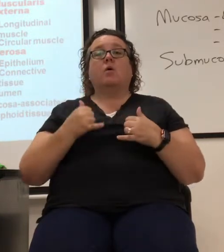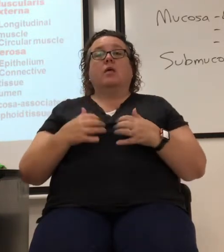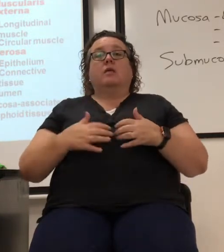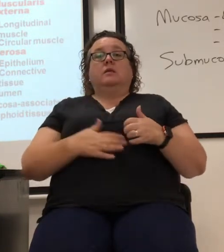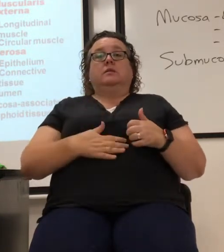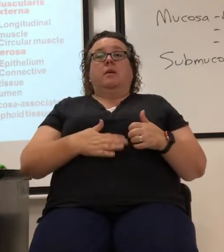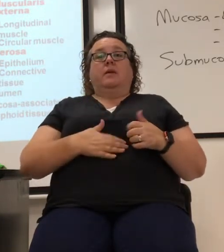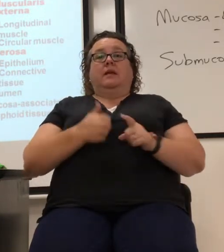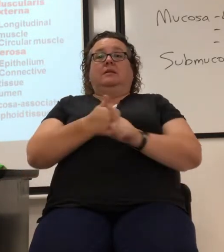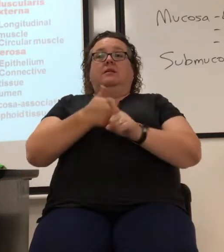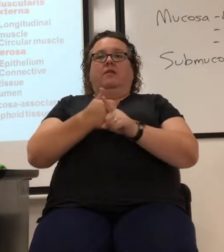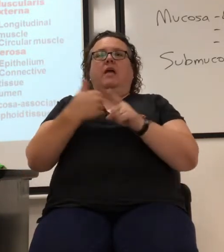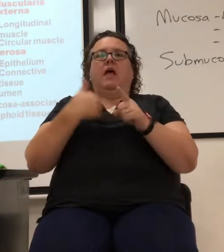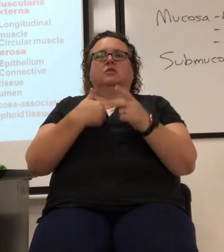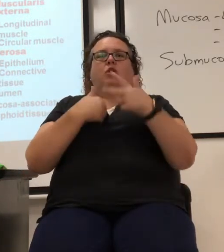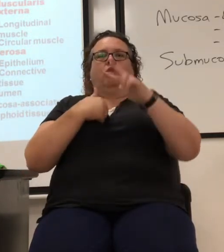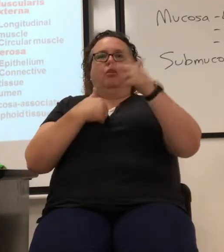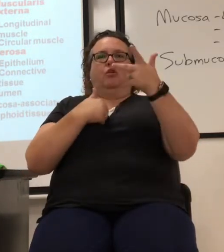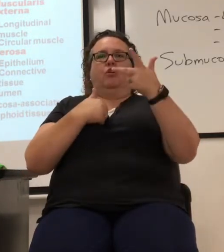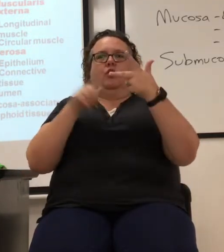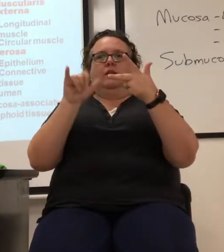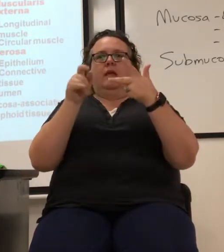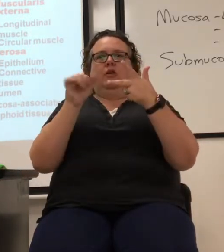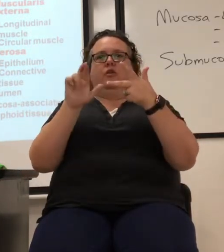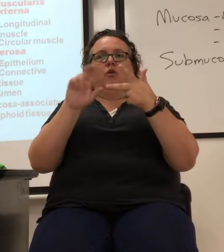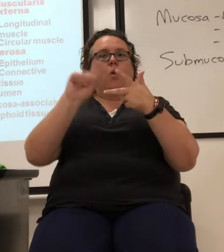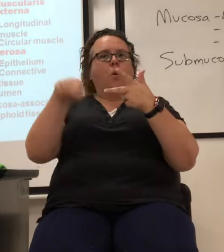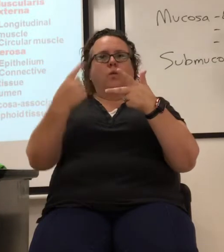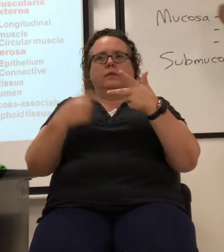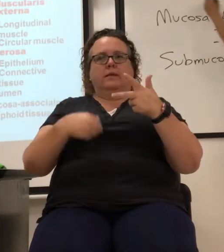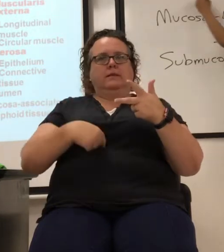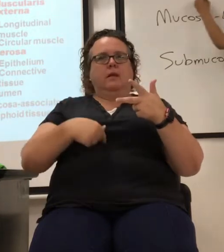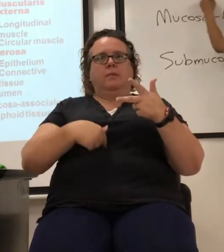layer. Only in the stomach. It's called the oblique layer.